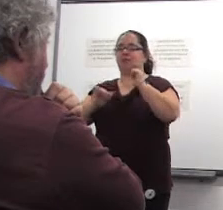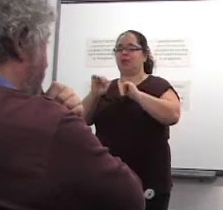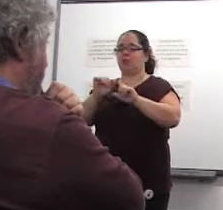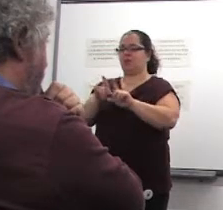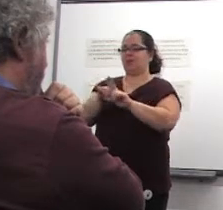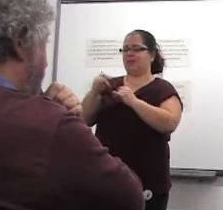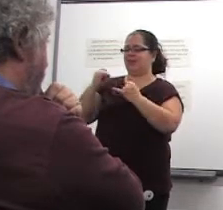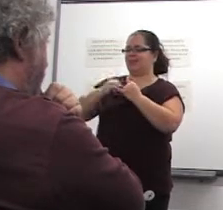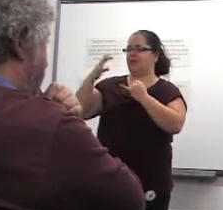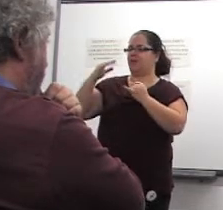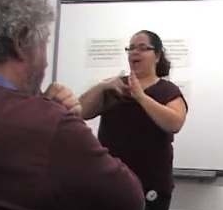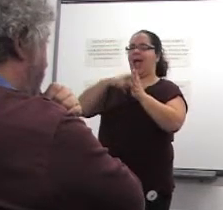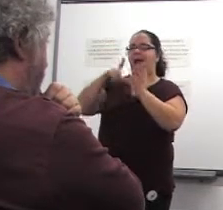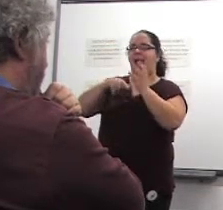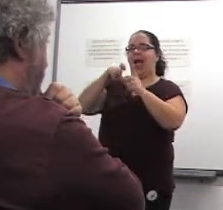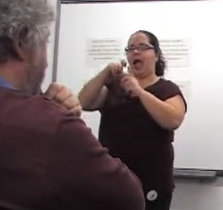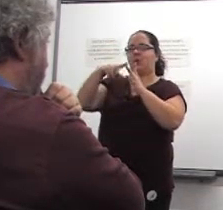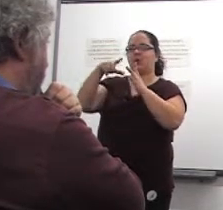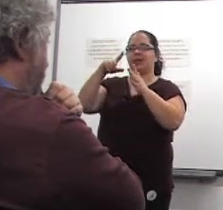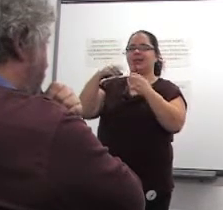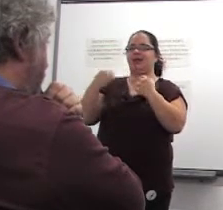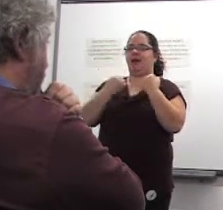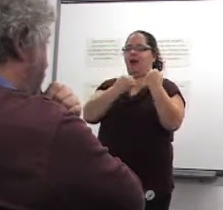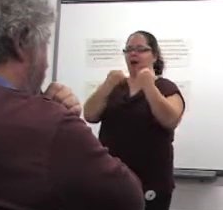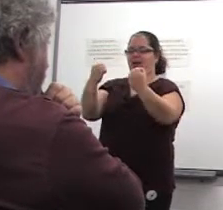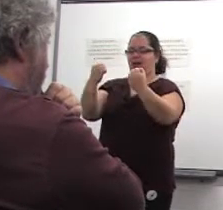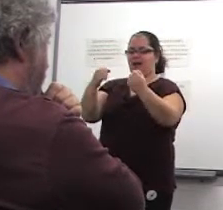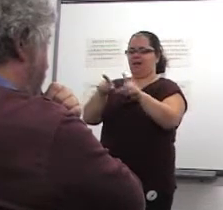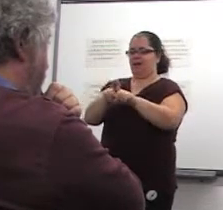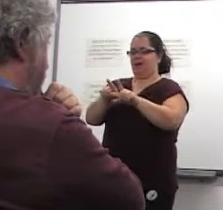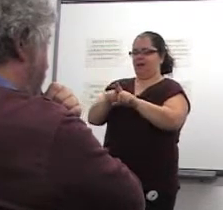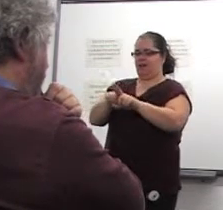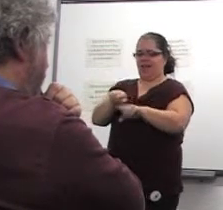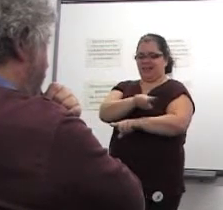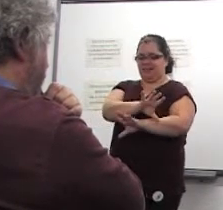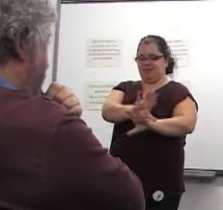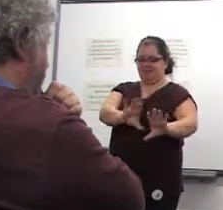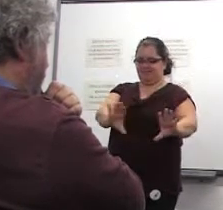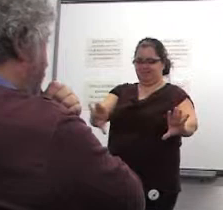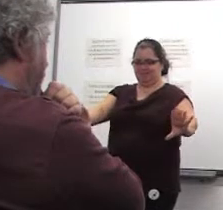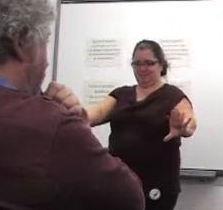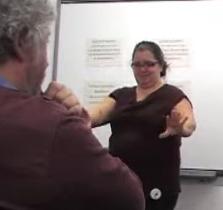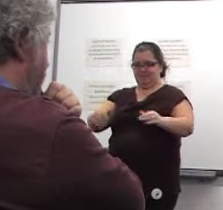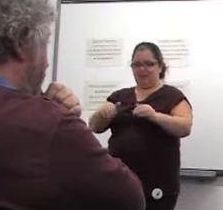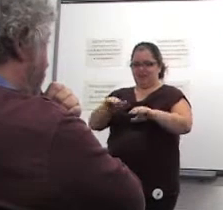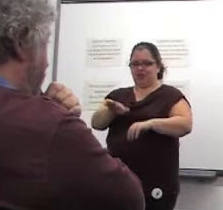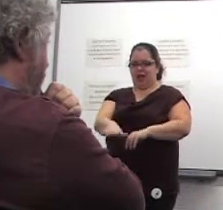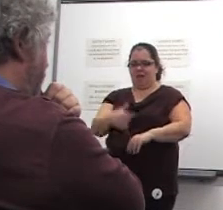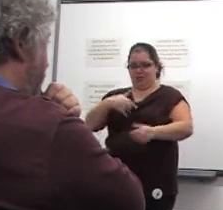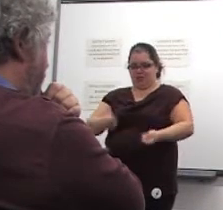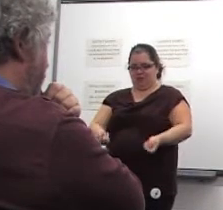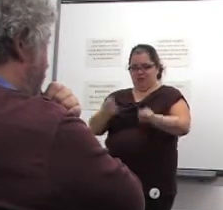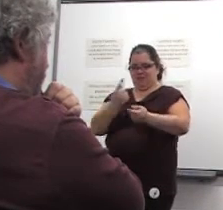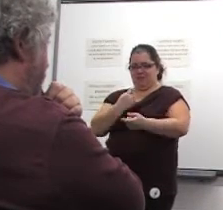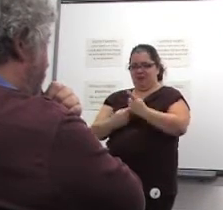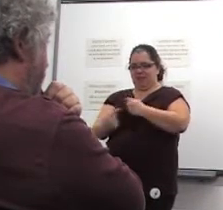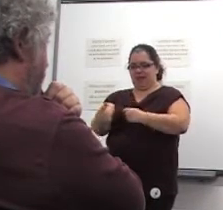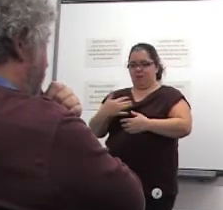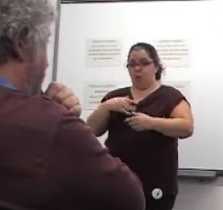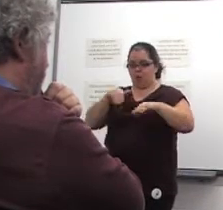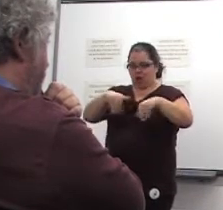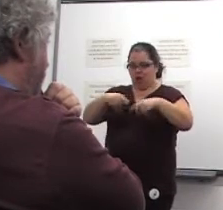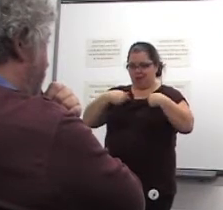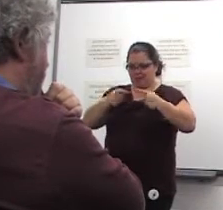of his silver Audi, as if it were a high-achieving child that he had raised himself, or a very obedient dog he